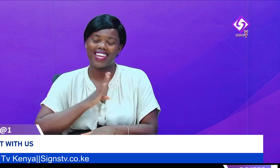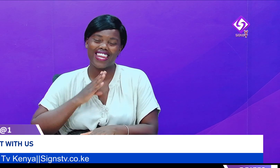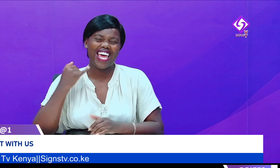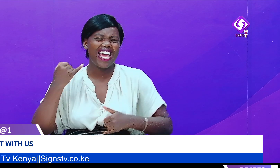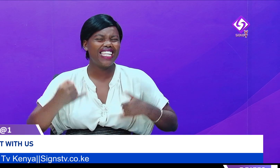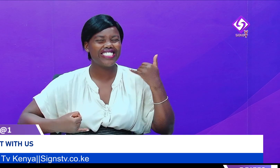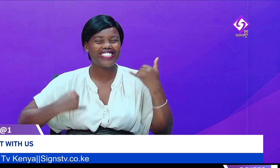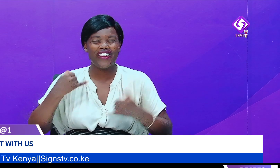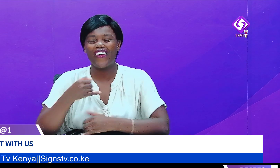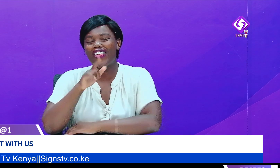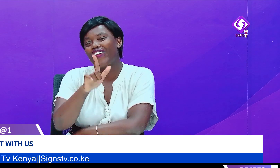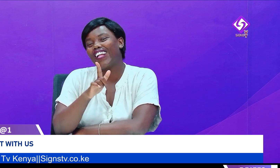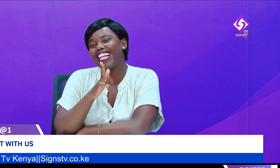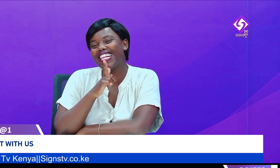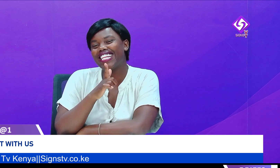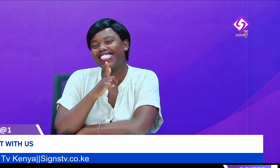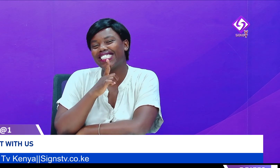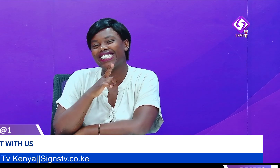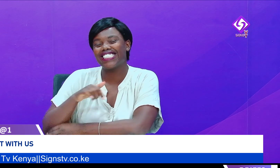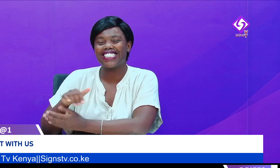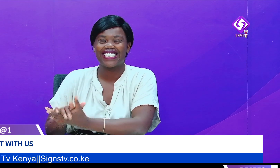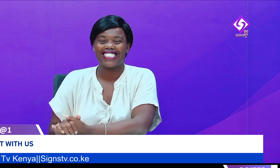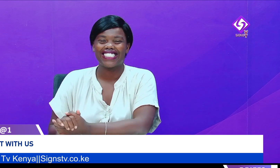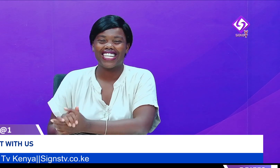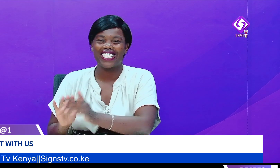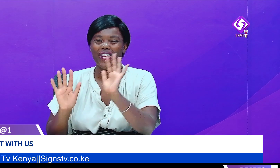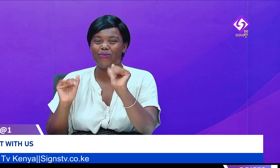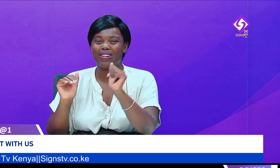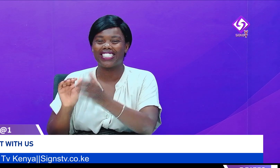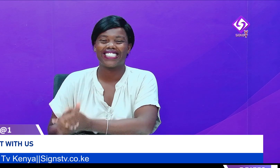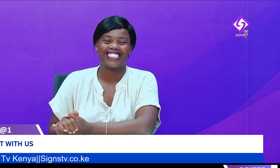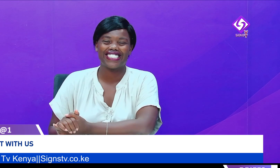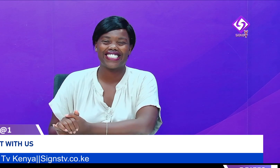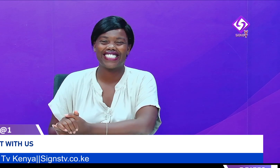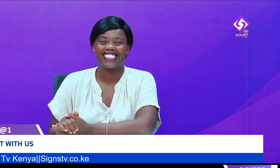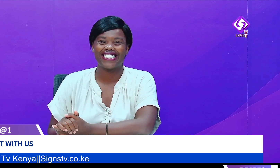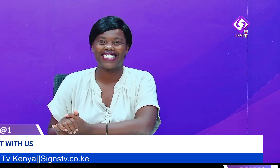shortly with Ben Warangai for the sports news. Enjoy your lunch. Bye-bye.